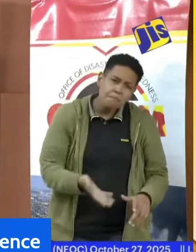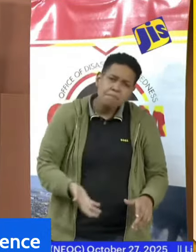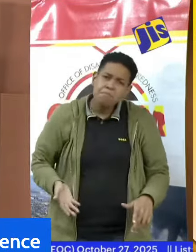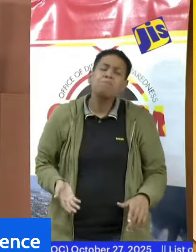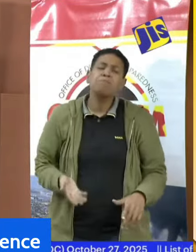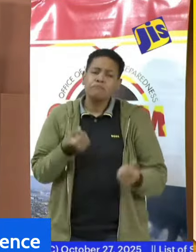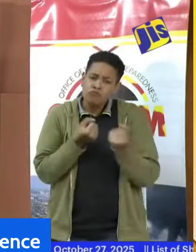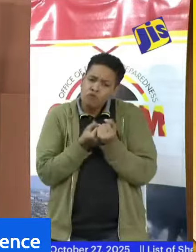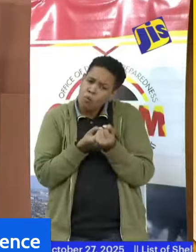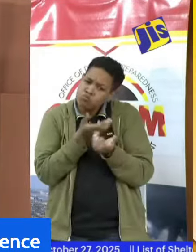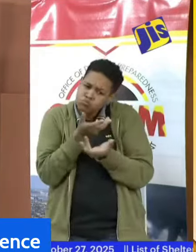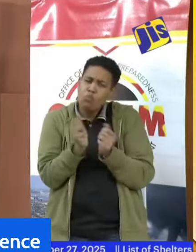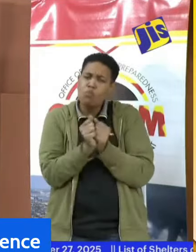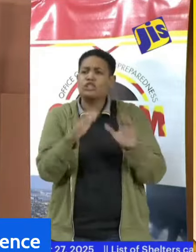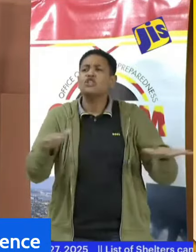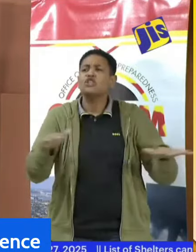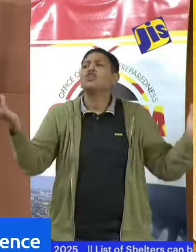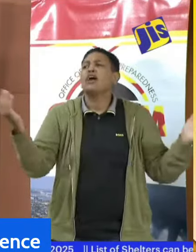support.